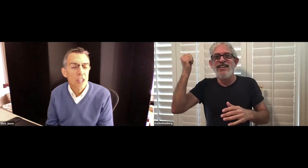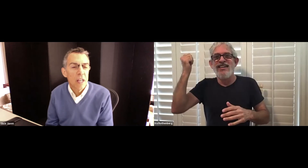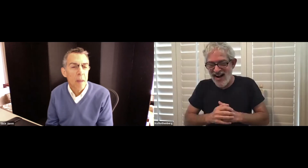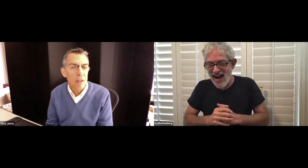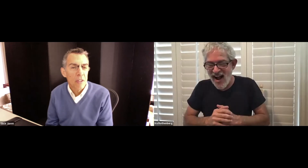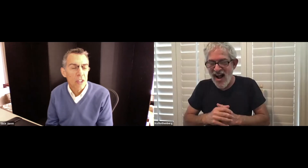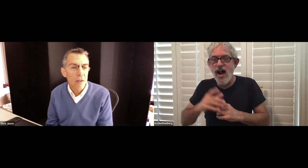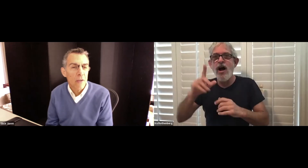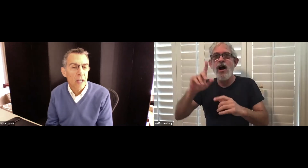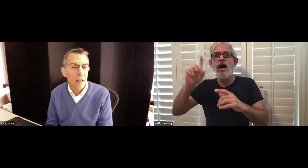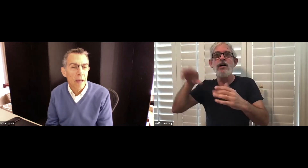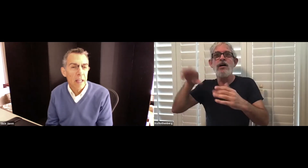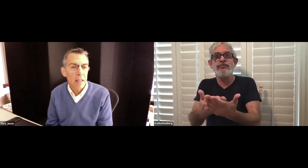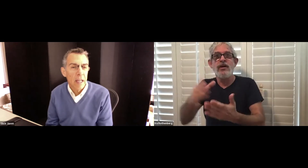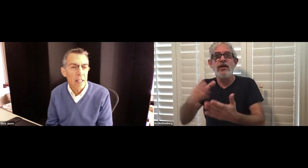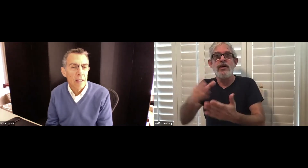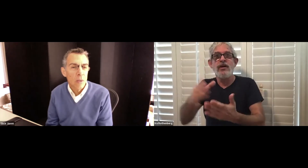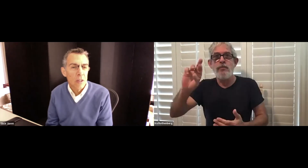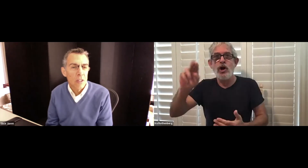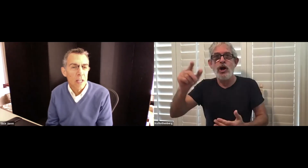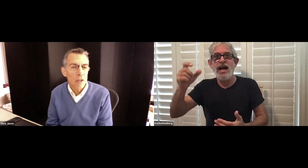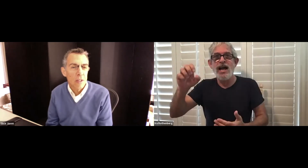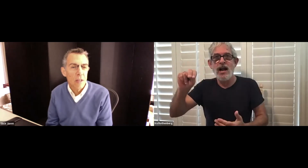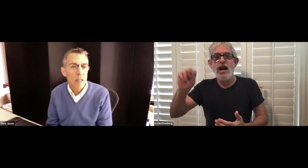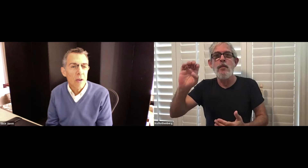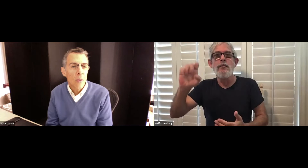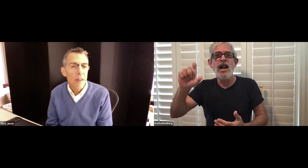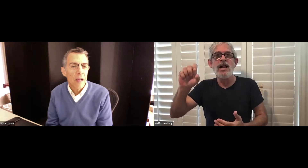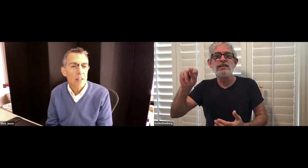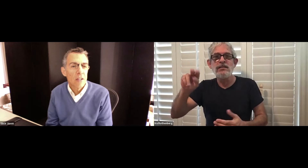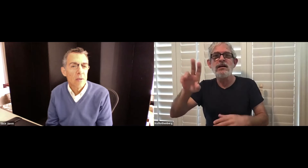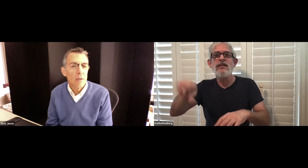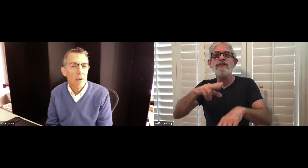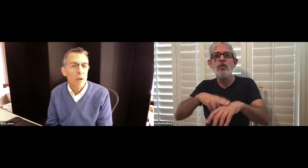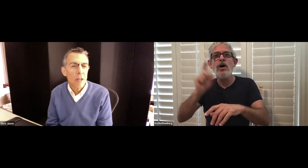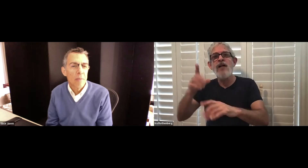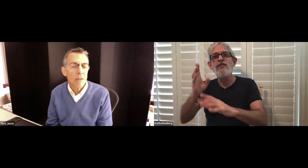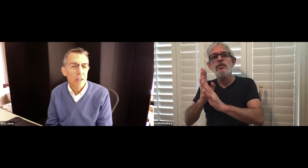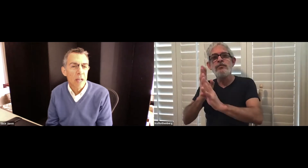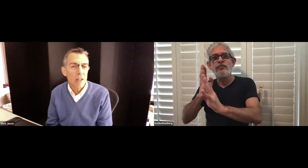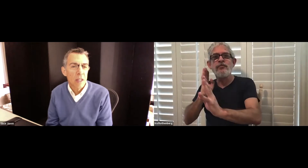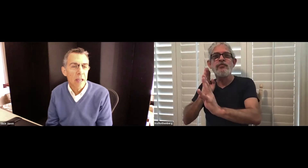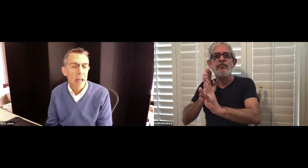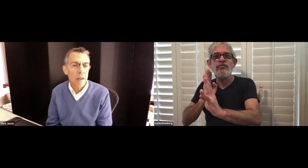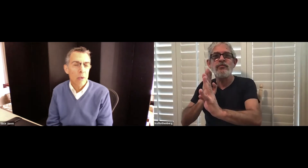mother says she never forgot that my aunt could make any situation dangerous. When they got to Bergen-Belsen, naturally, they were in